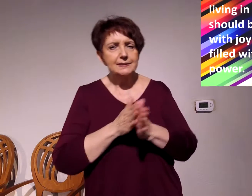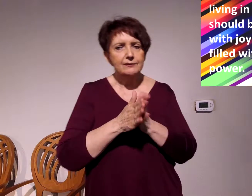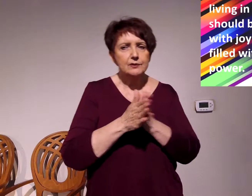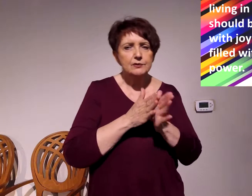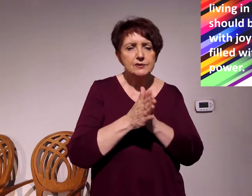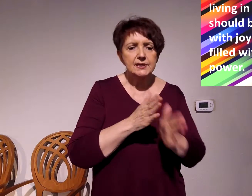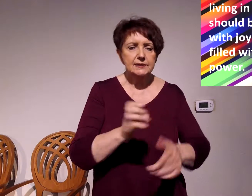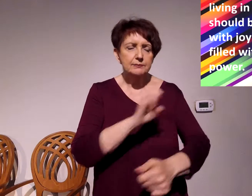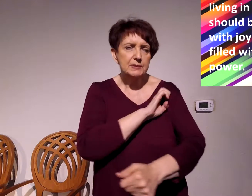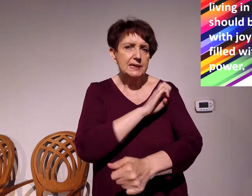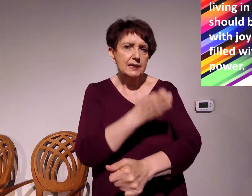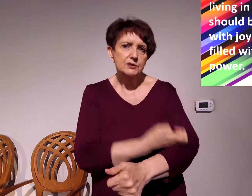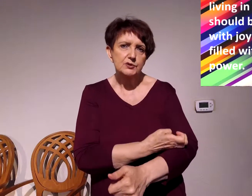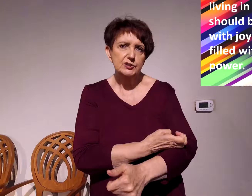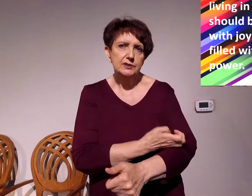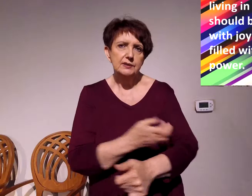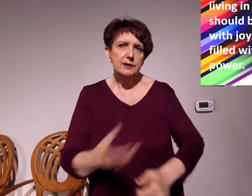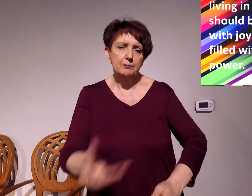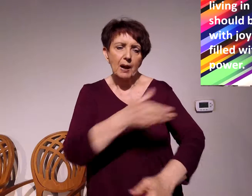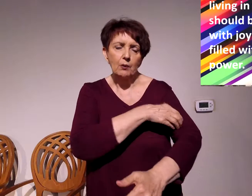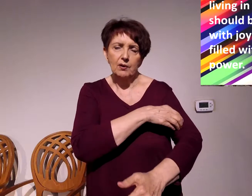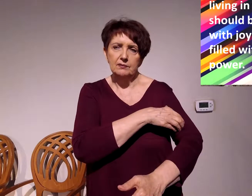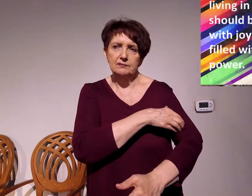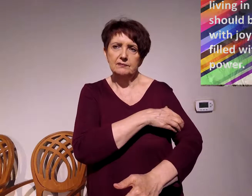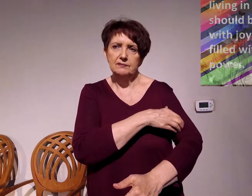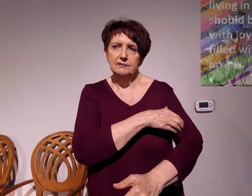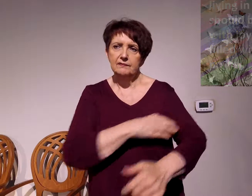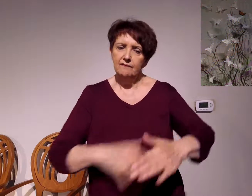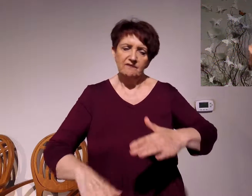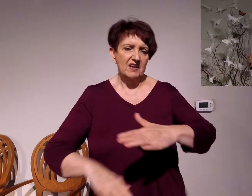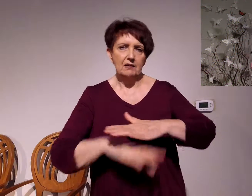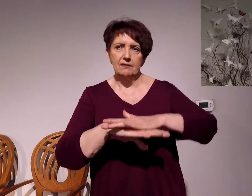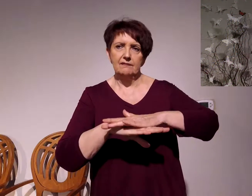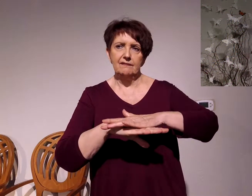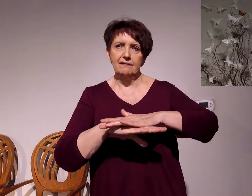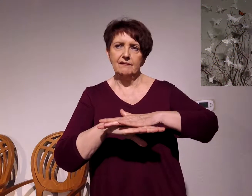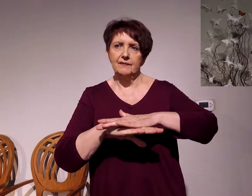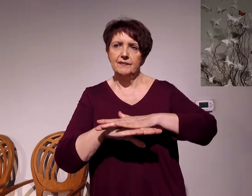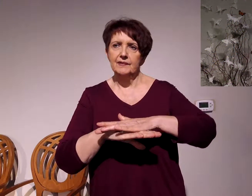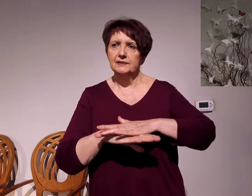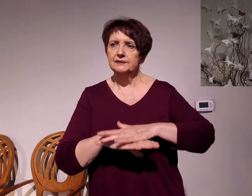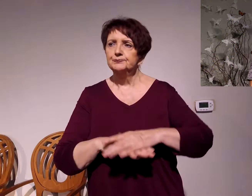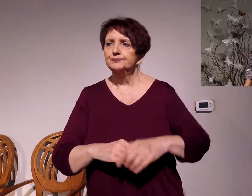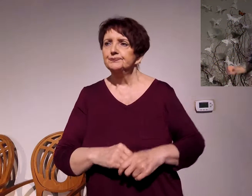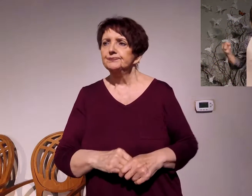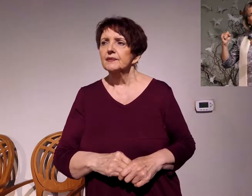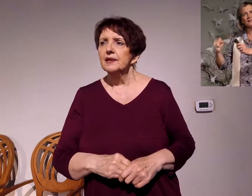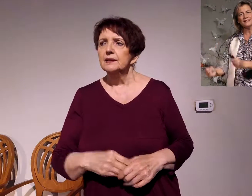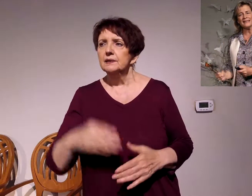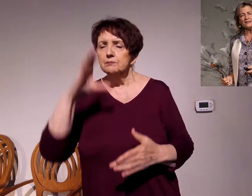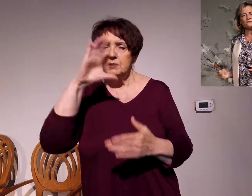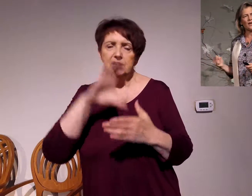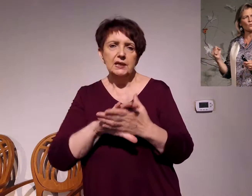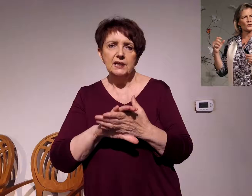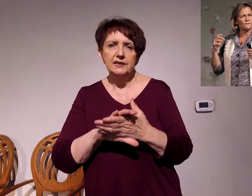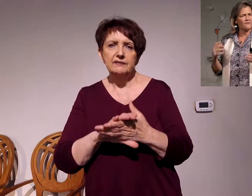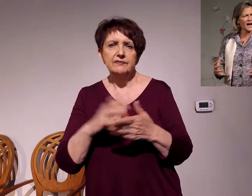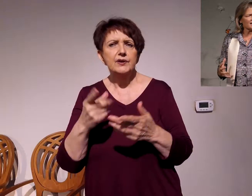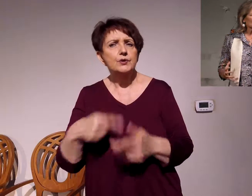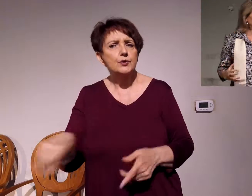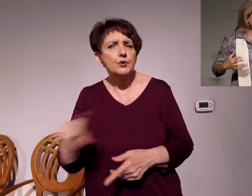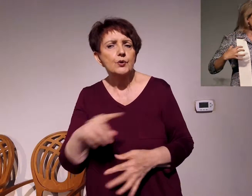enthusiasm. Filled with energy and power. Yes. And yet believe that